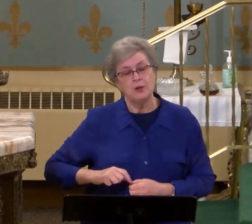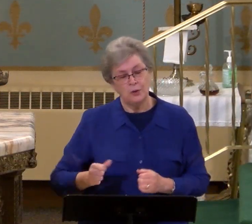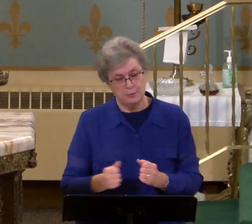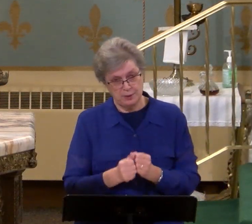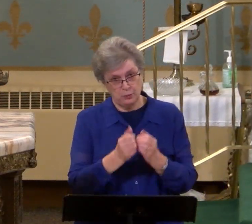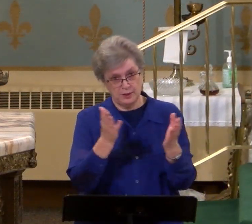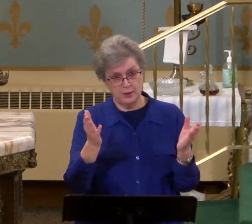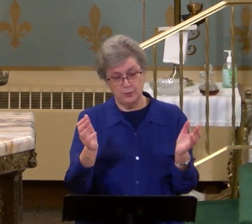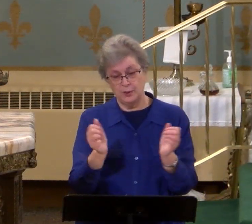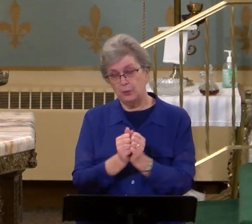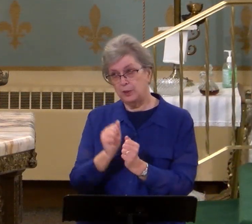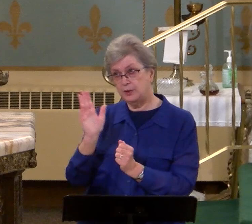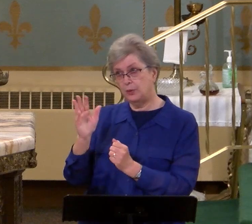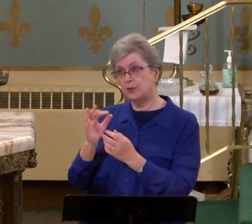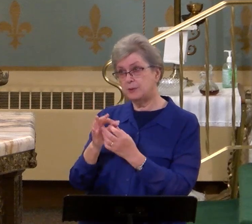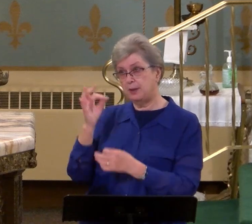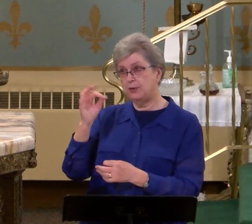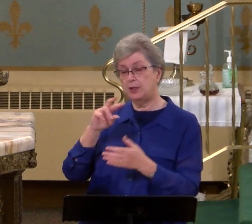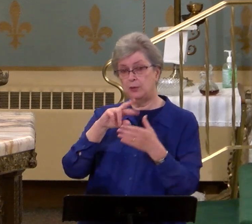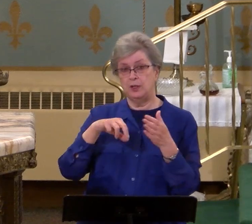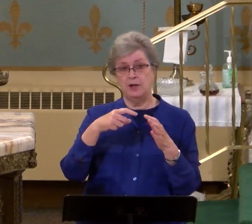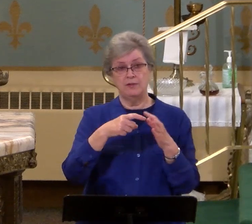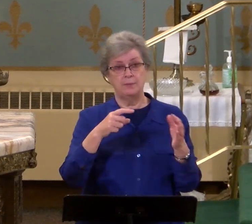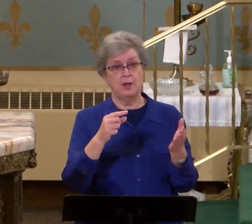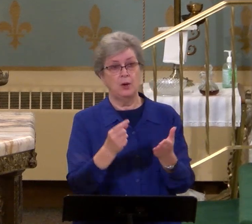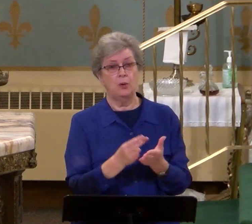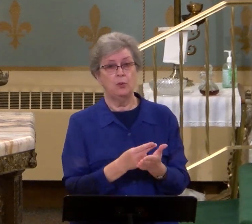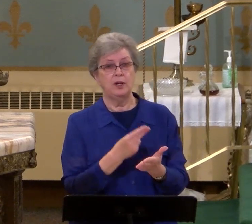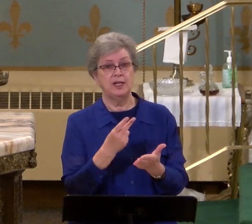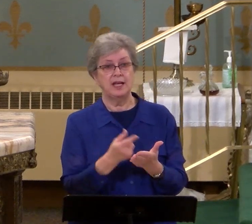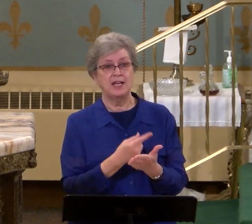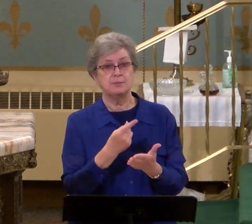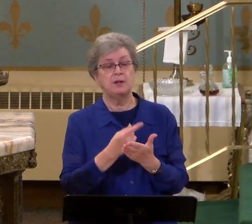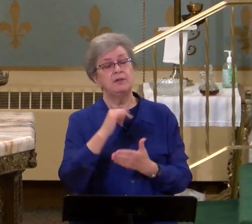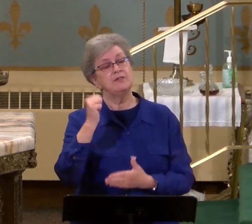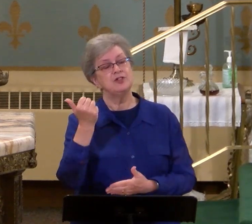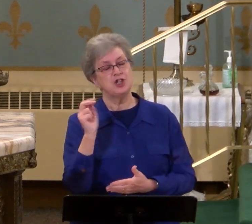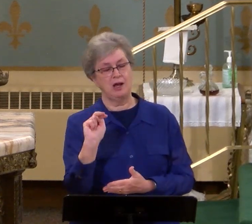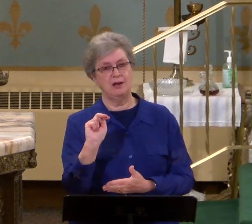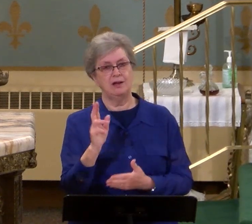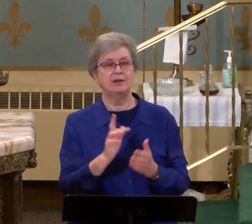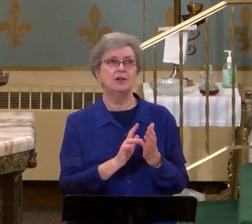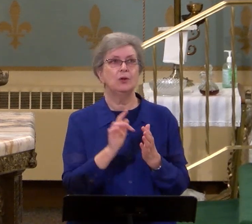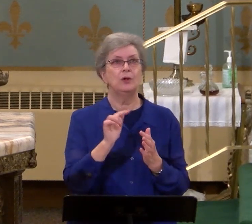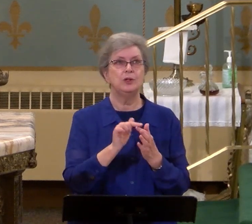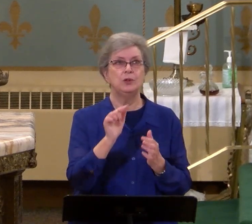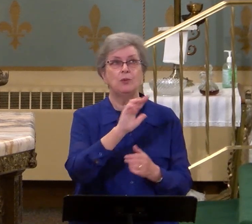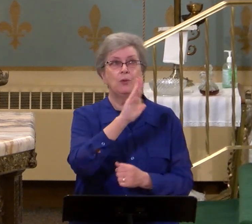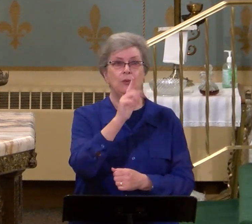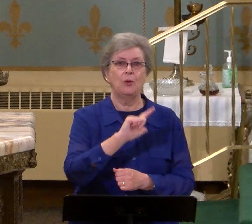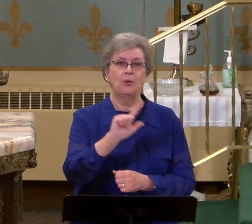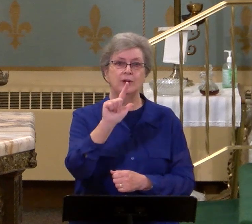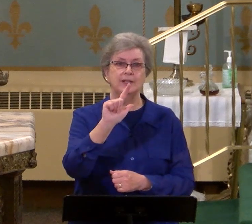Lord be with you. A reading from the Holy Gospel according to John.